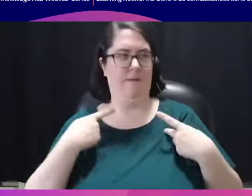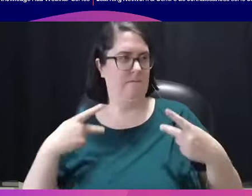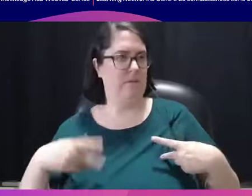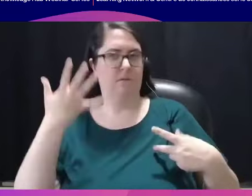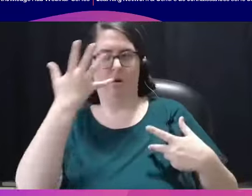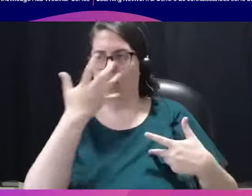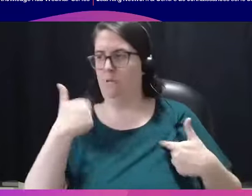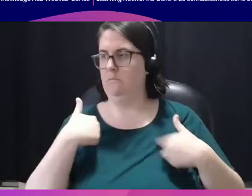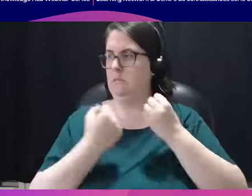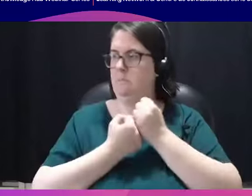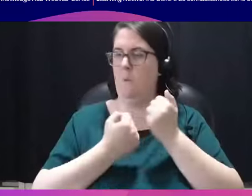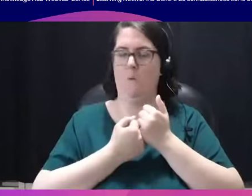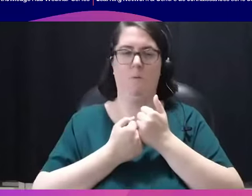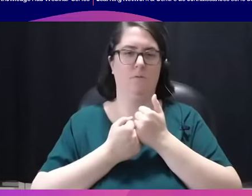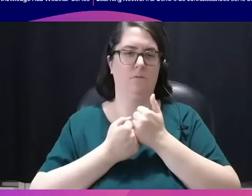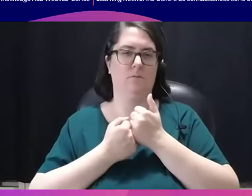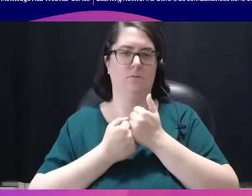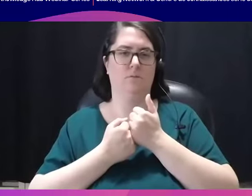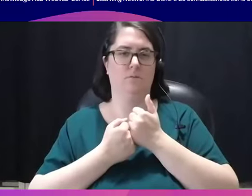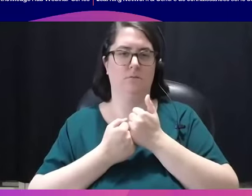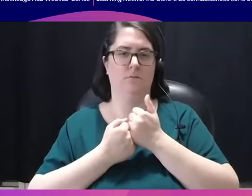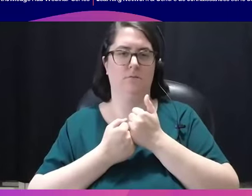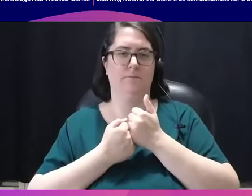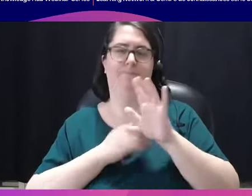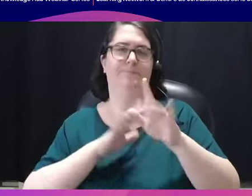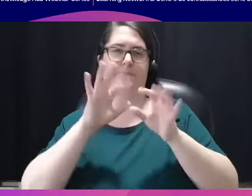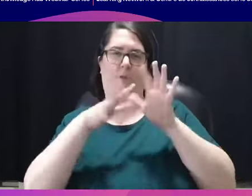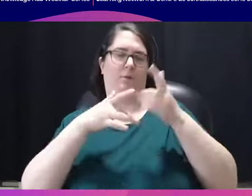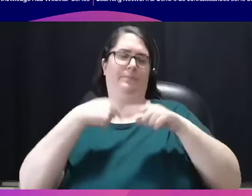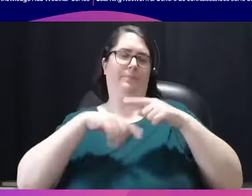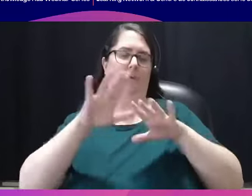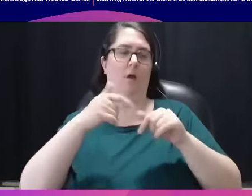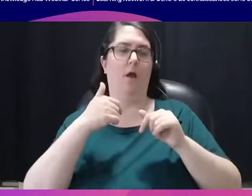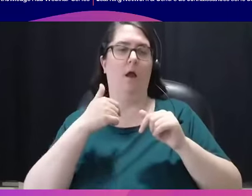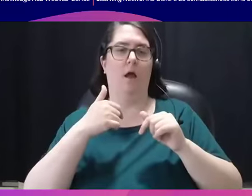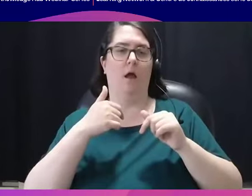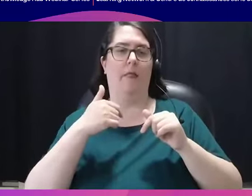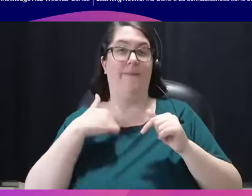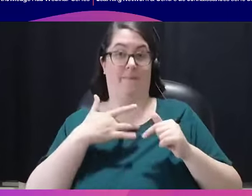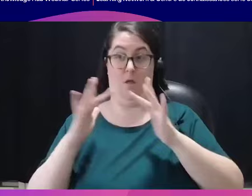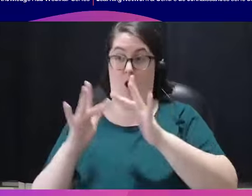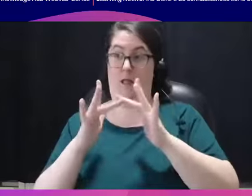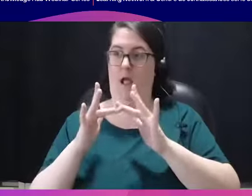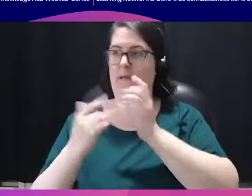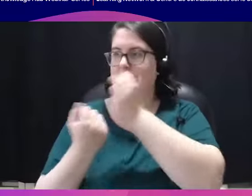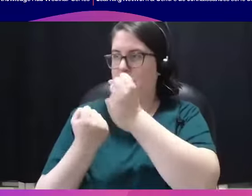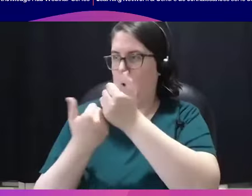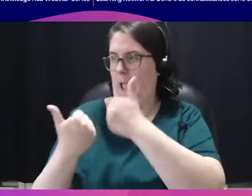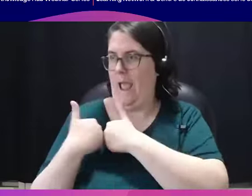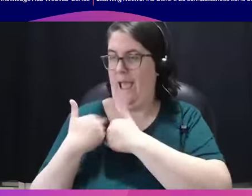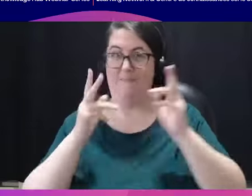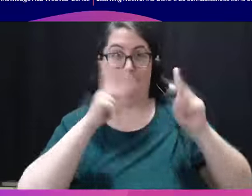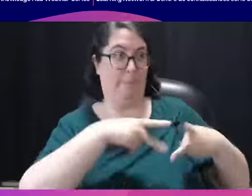physical support or like friends in real life that can talk through them with these ideas. And so I think the online nature is